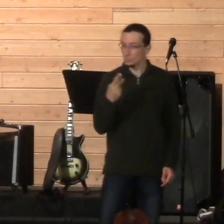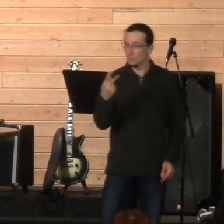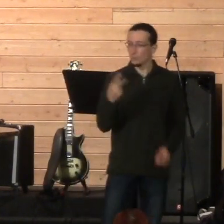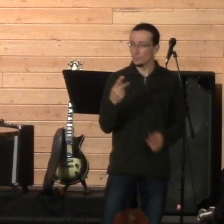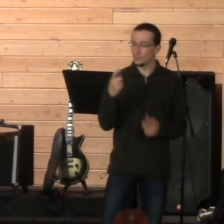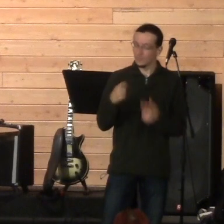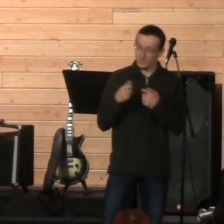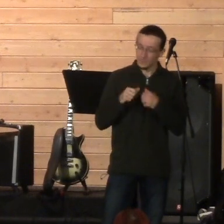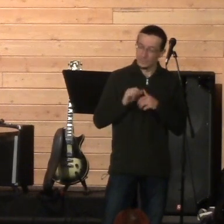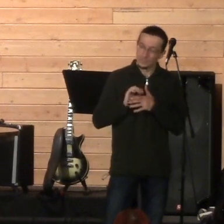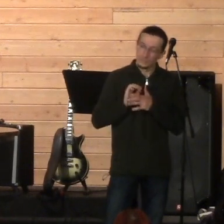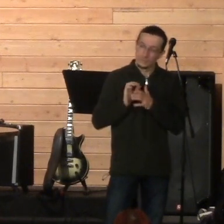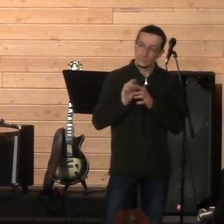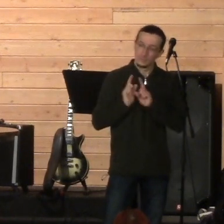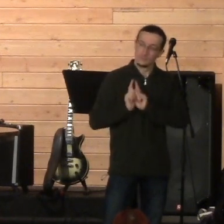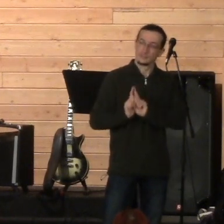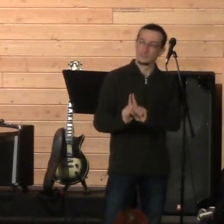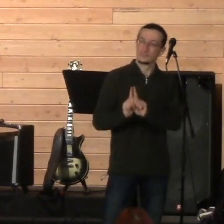be.